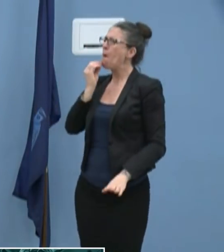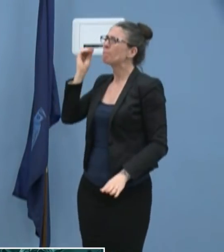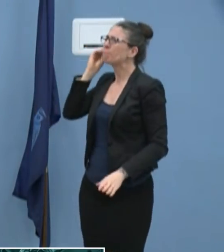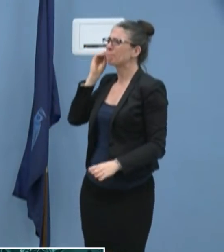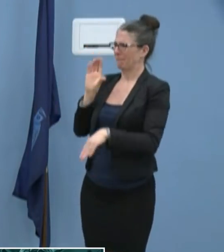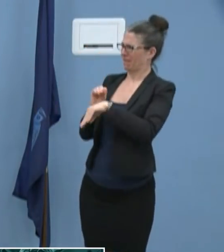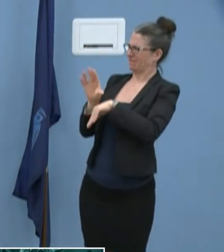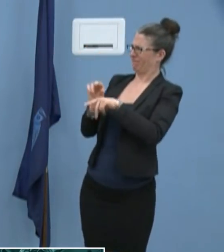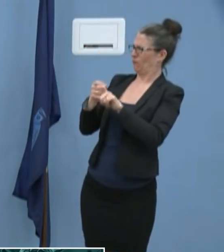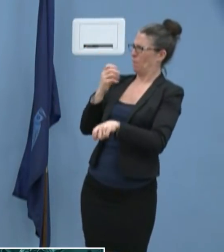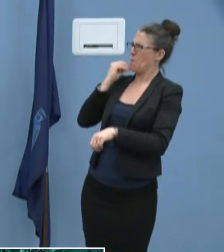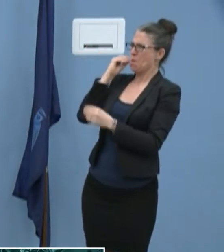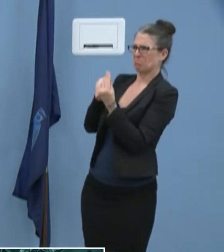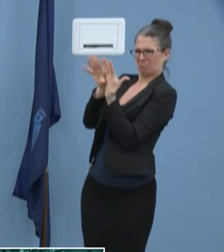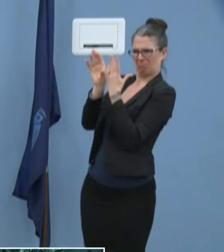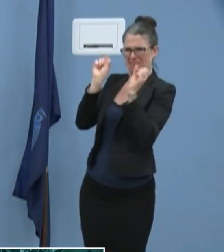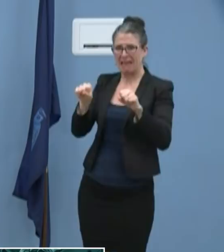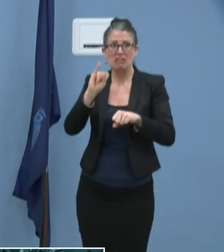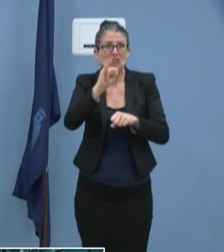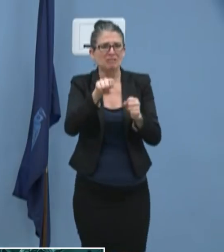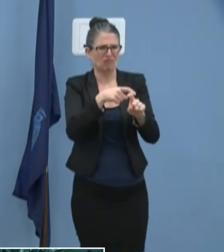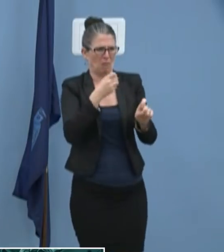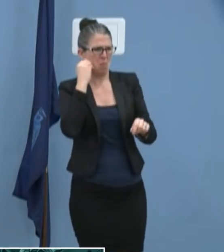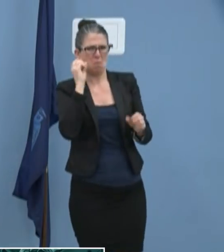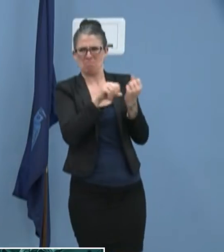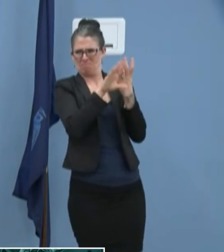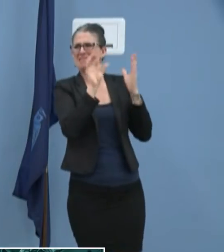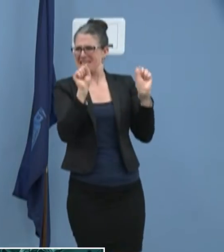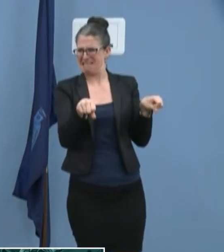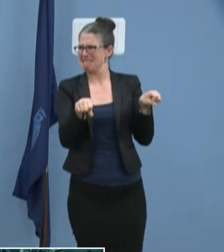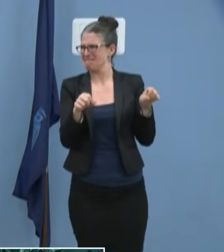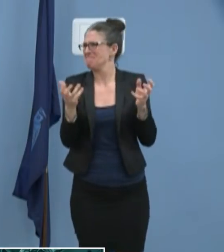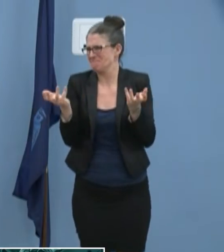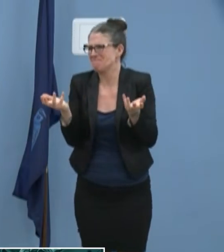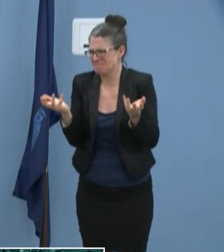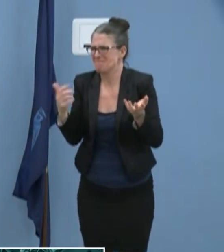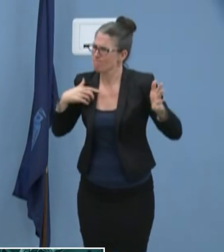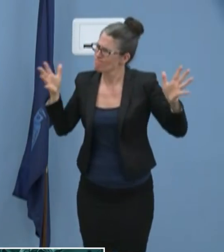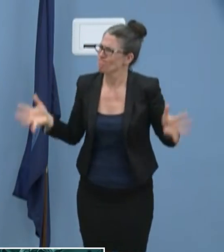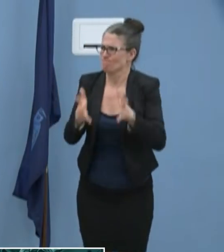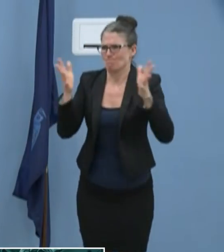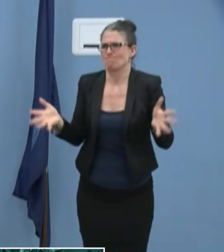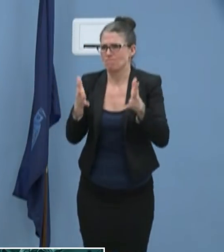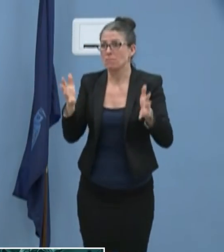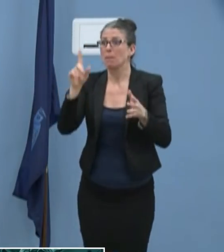possible, I urge employees to implement social distancing best practices.